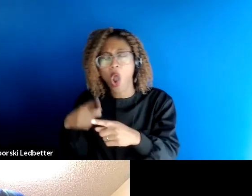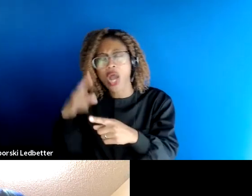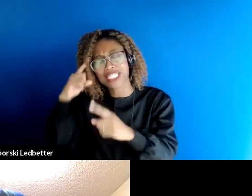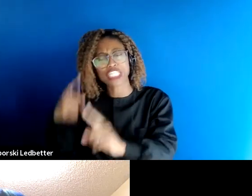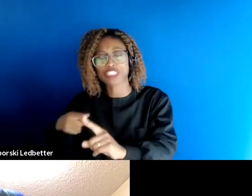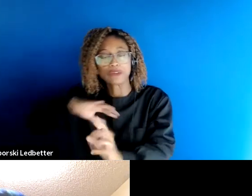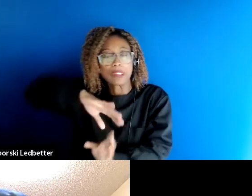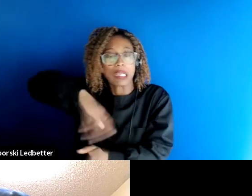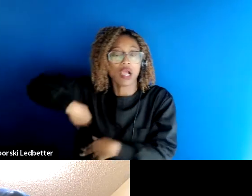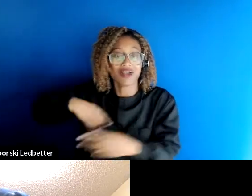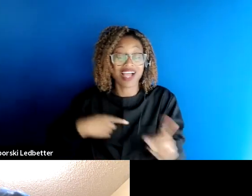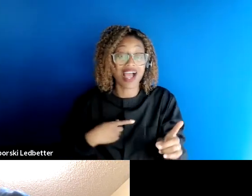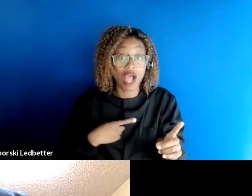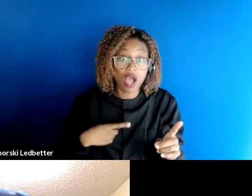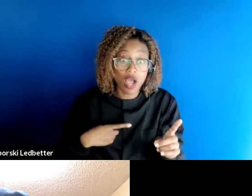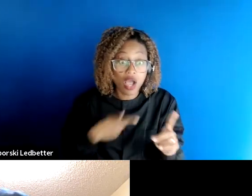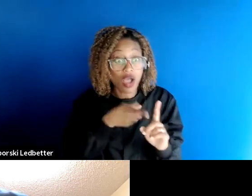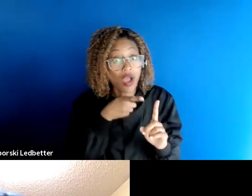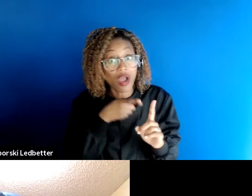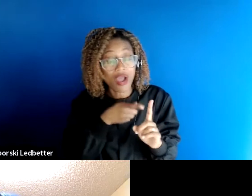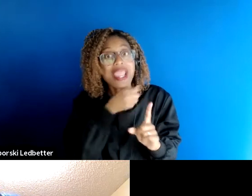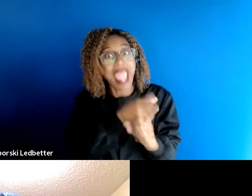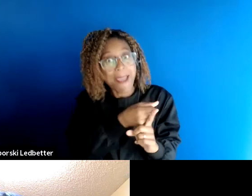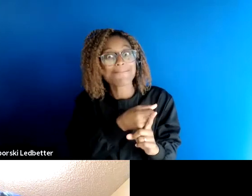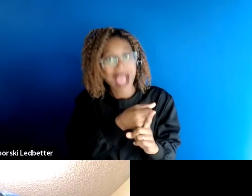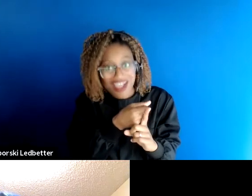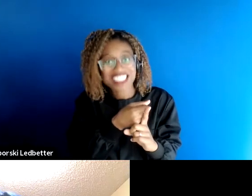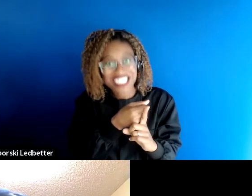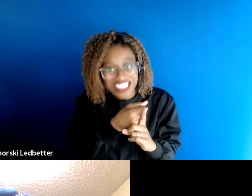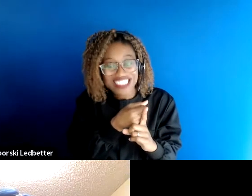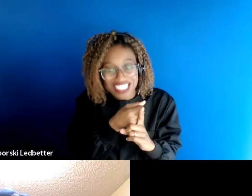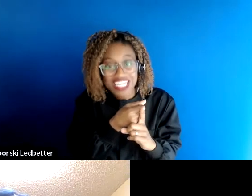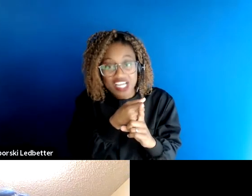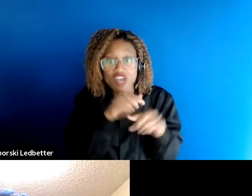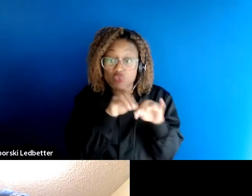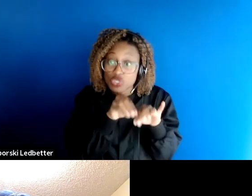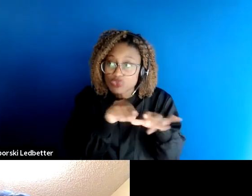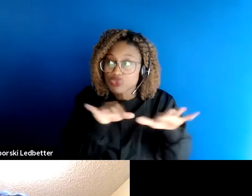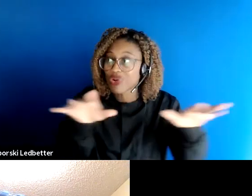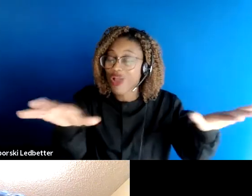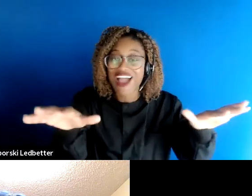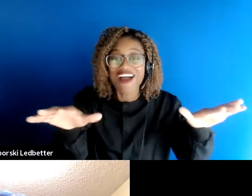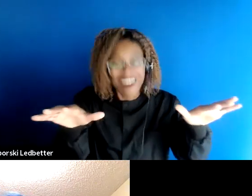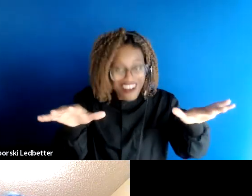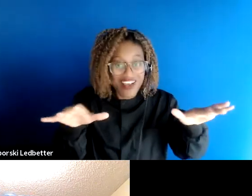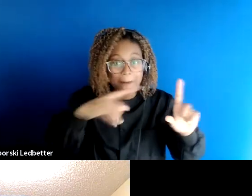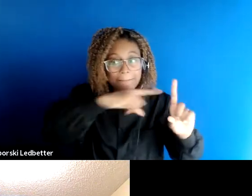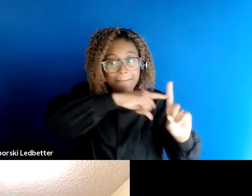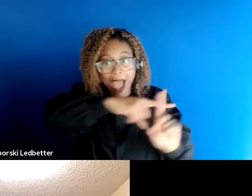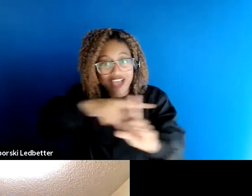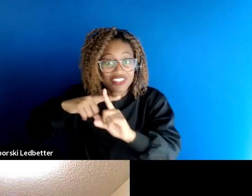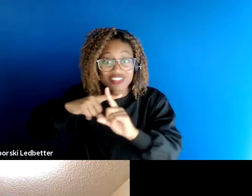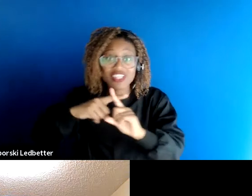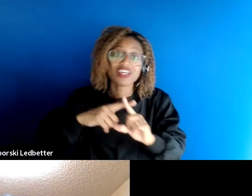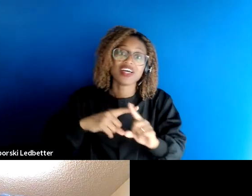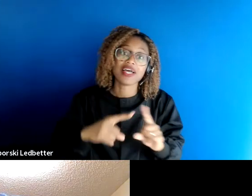of hey, there's a yikes or an ouch in the room, then we can do some good work. And justice would be